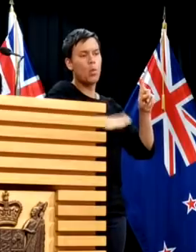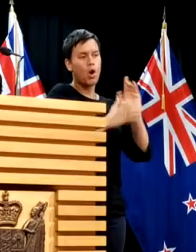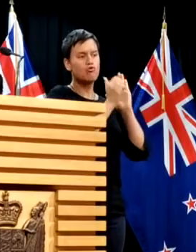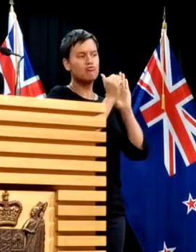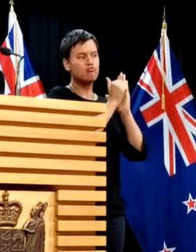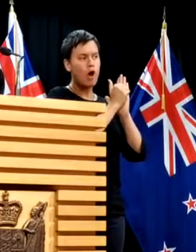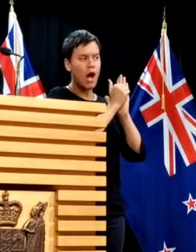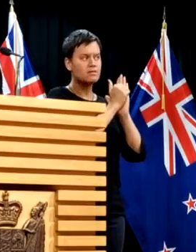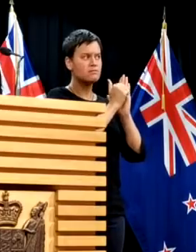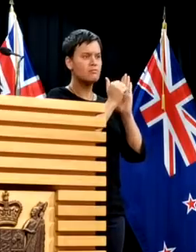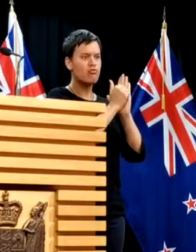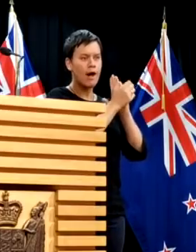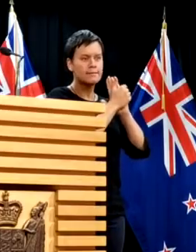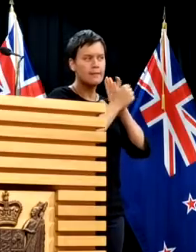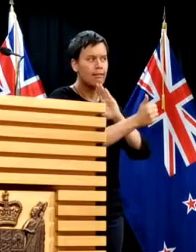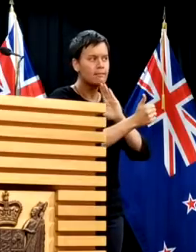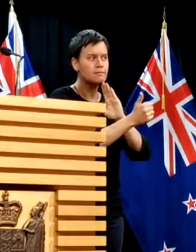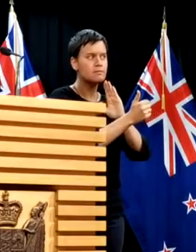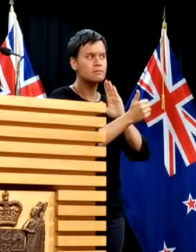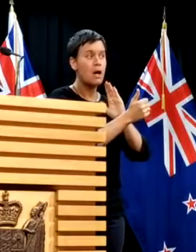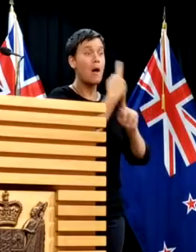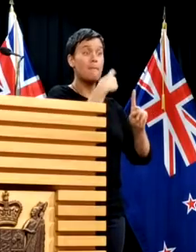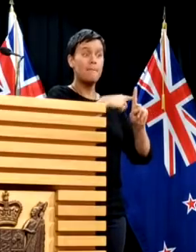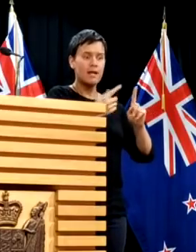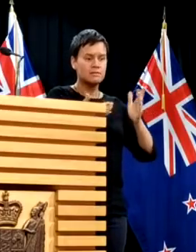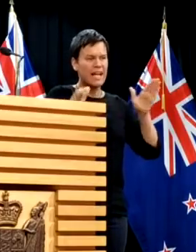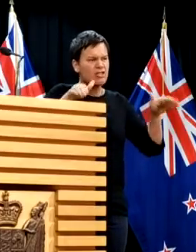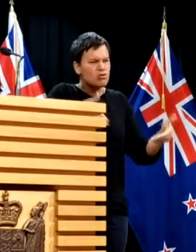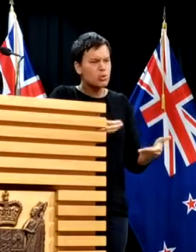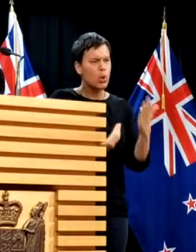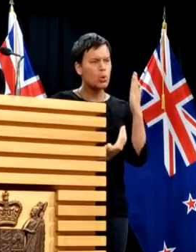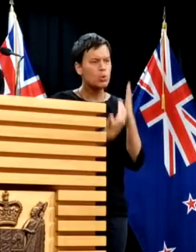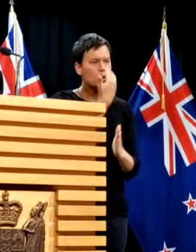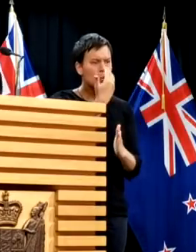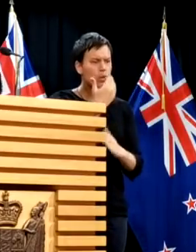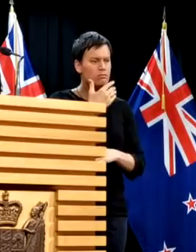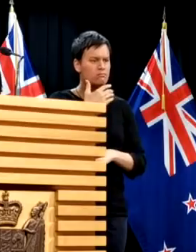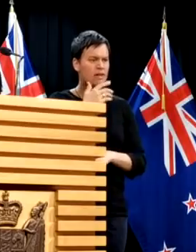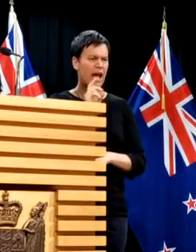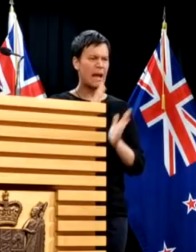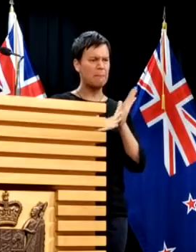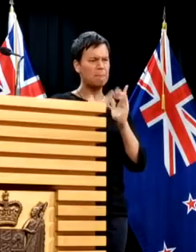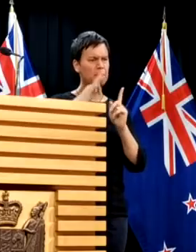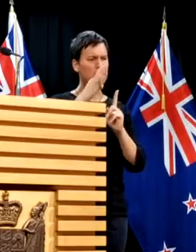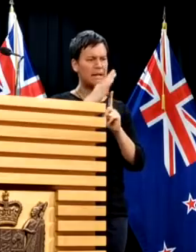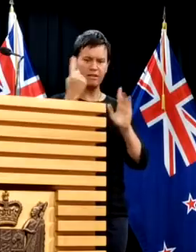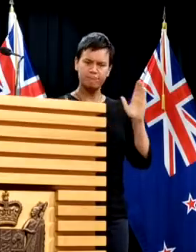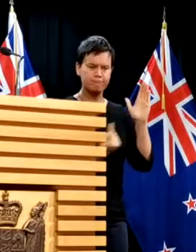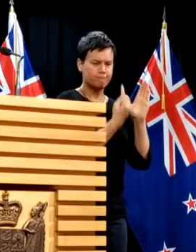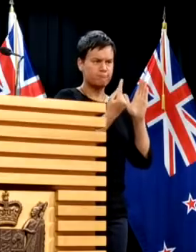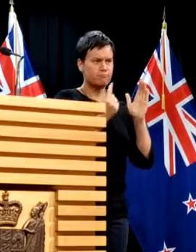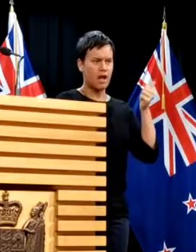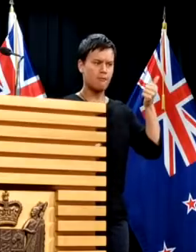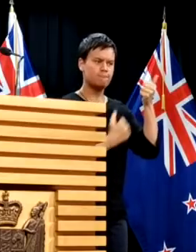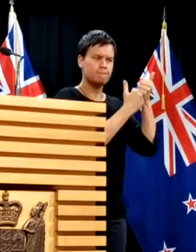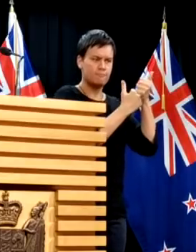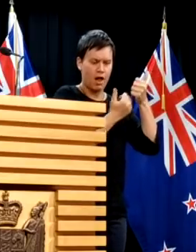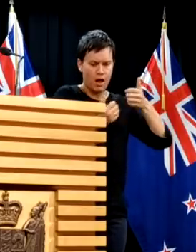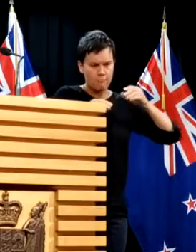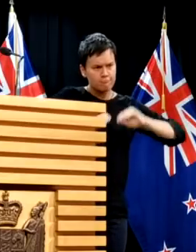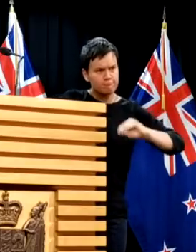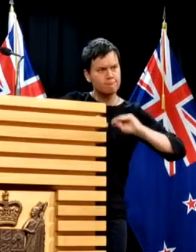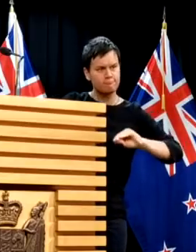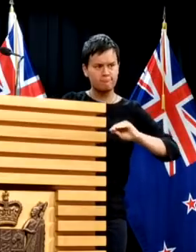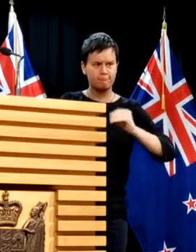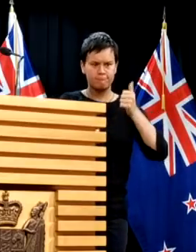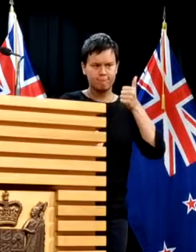we're using experience but also bringing through new talent and making sure the diversity that was elected into this Parliament is reflected in